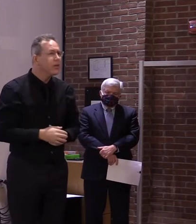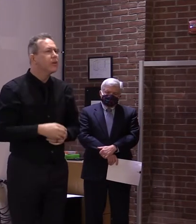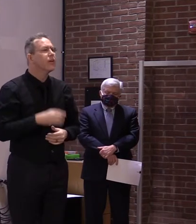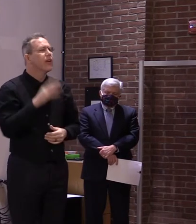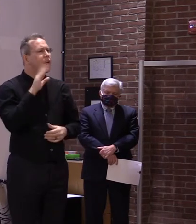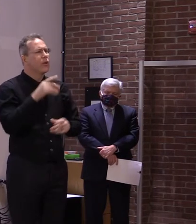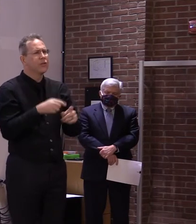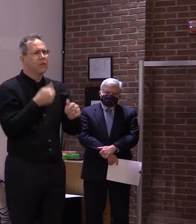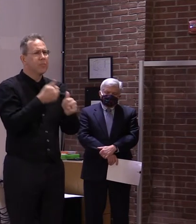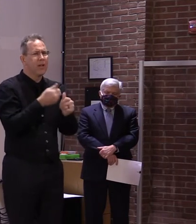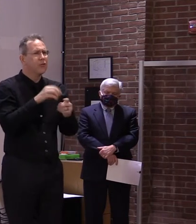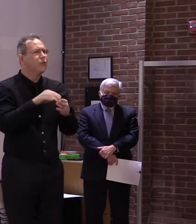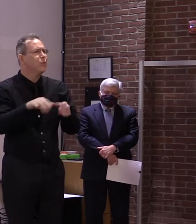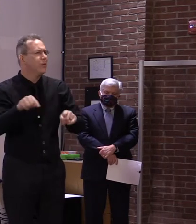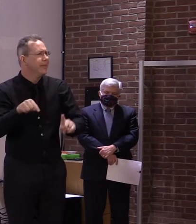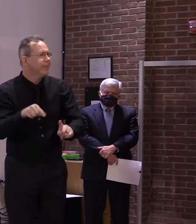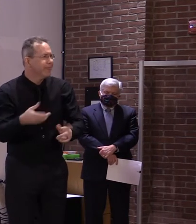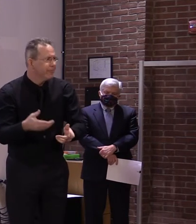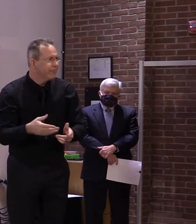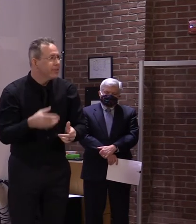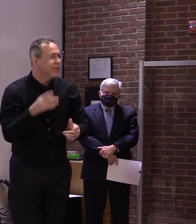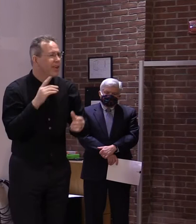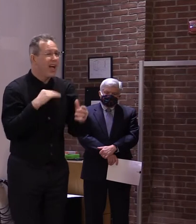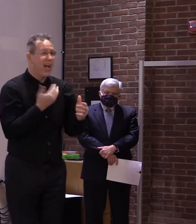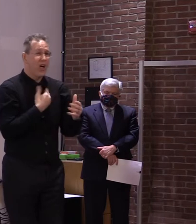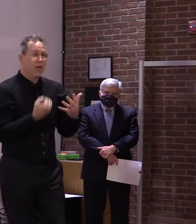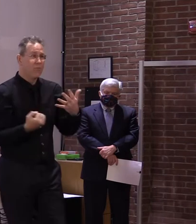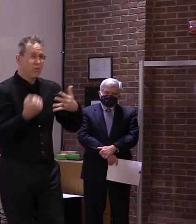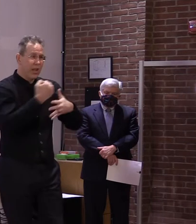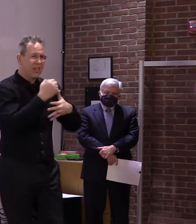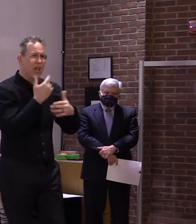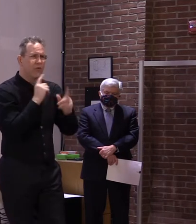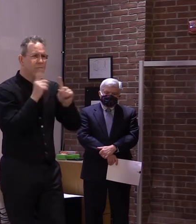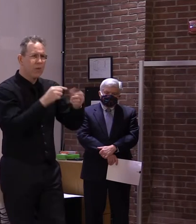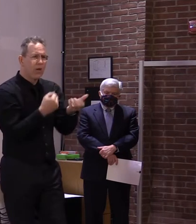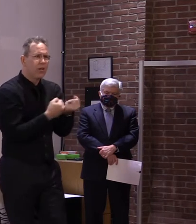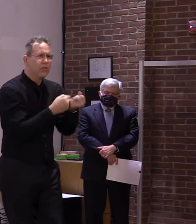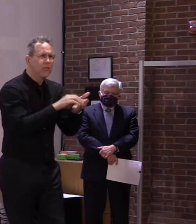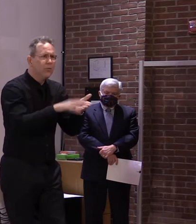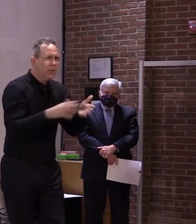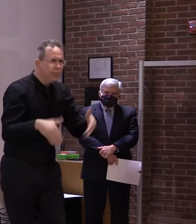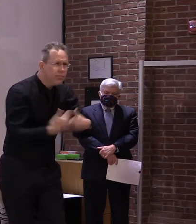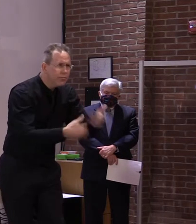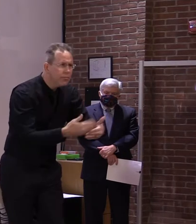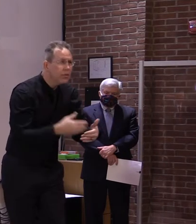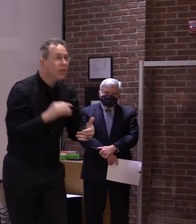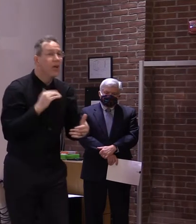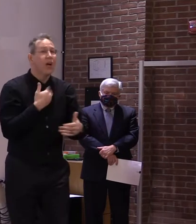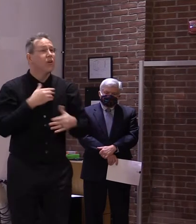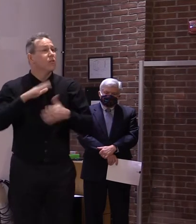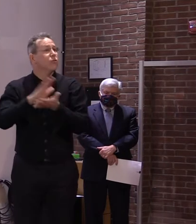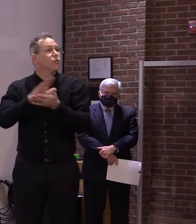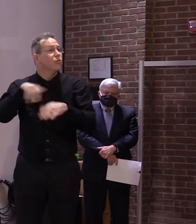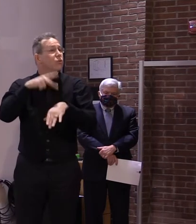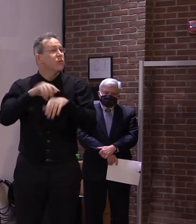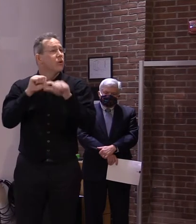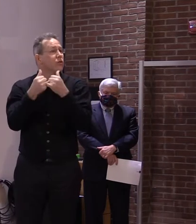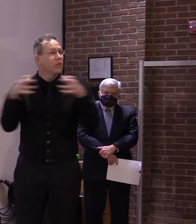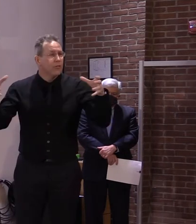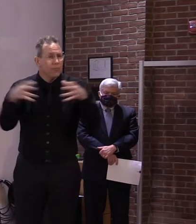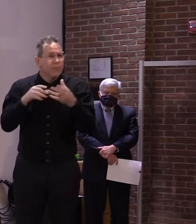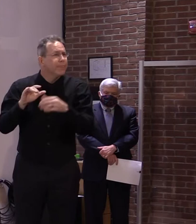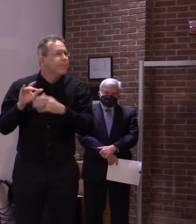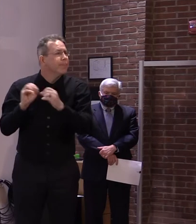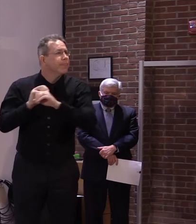response i asked the principals association to send out a quick survey to their members this week with a simple question how are